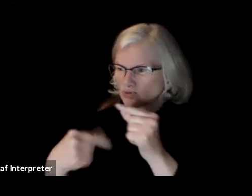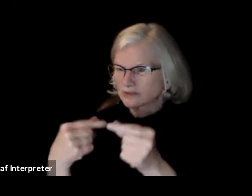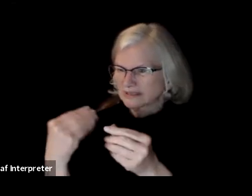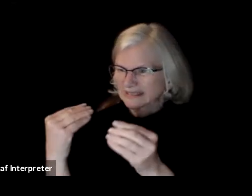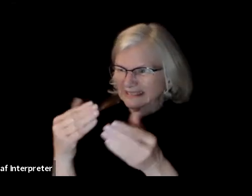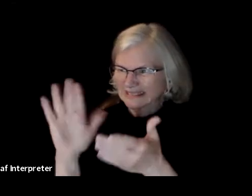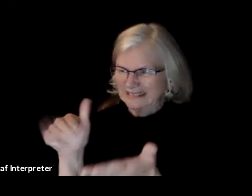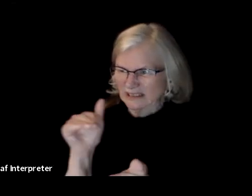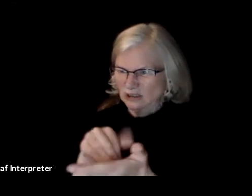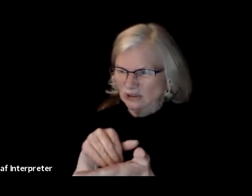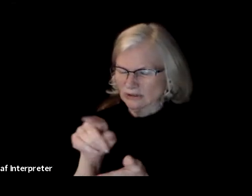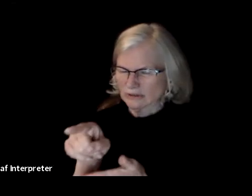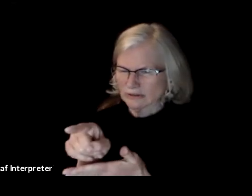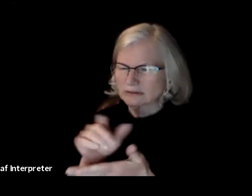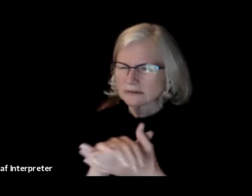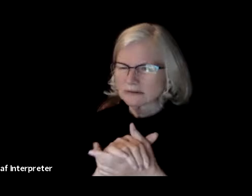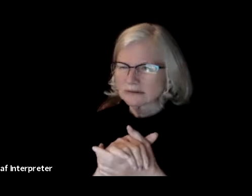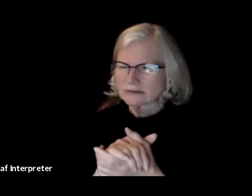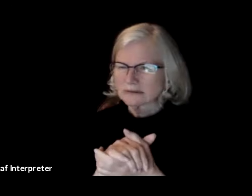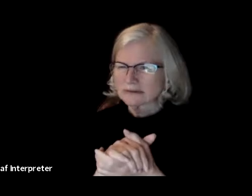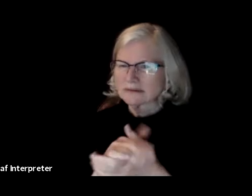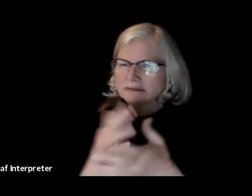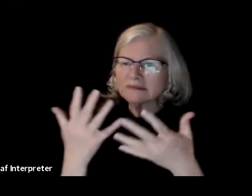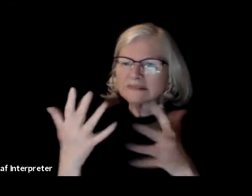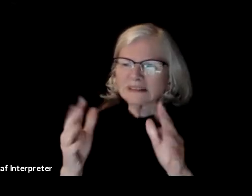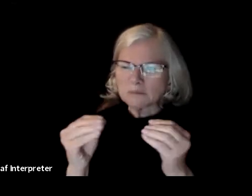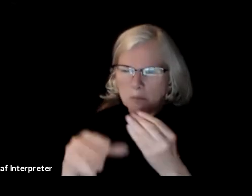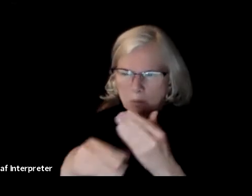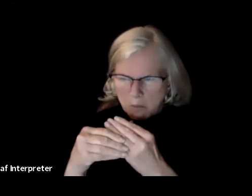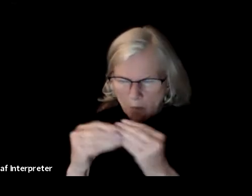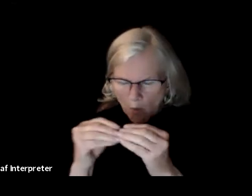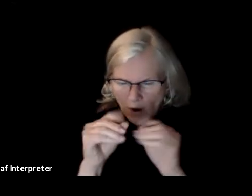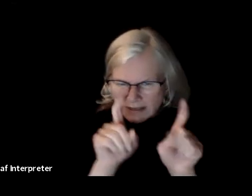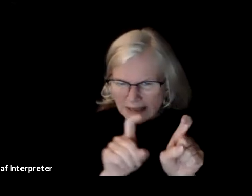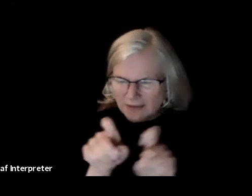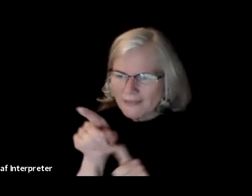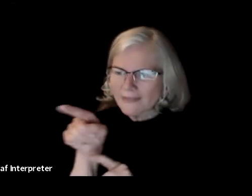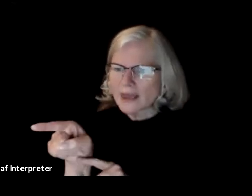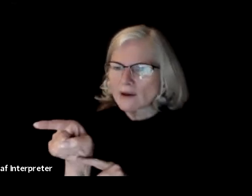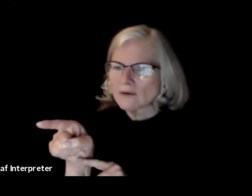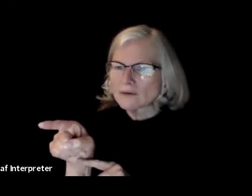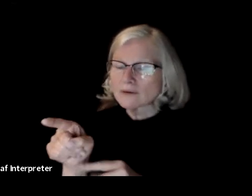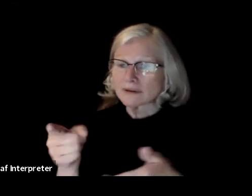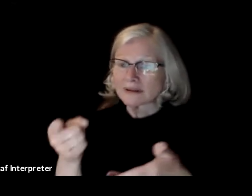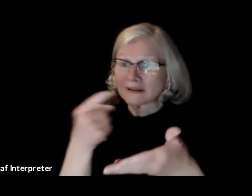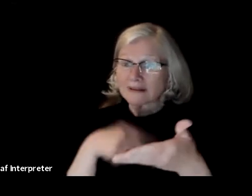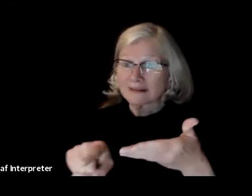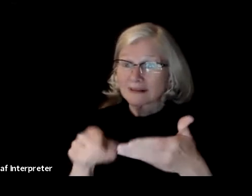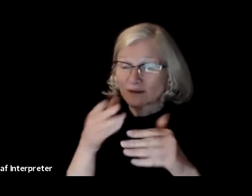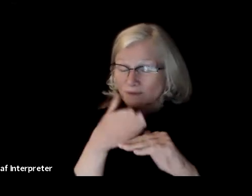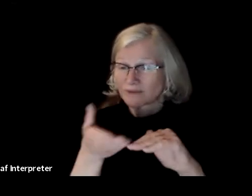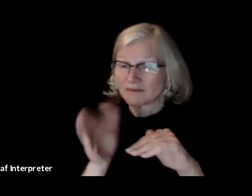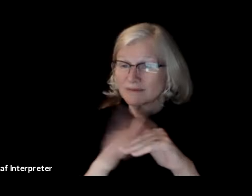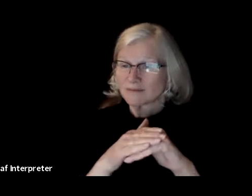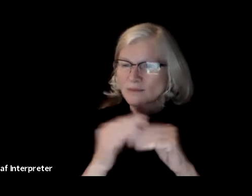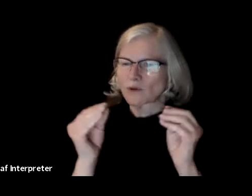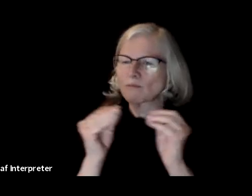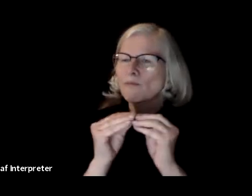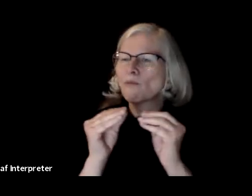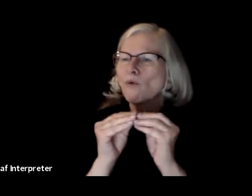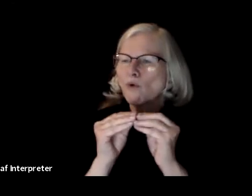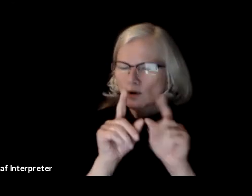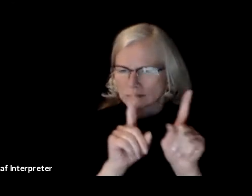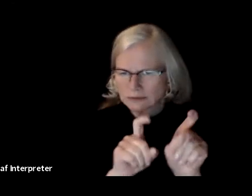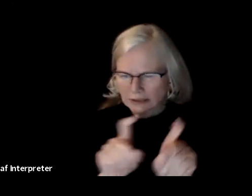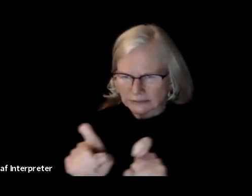for testing. And then in the next week or so, we'll be increasing that capacity when one of our laboratory